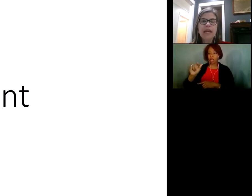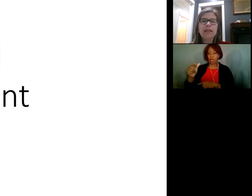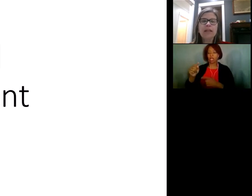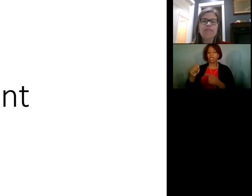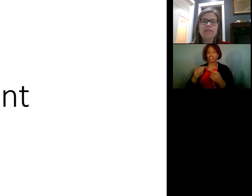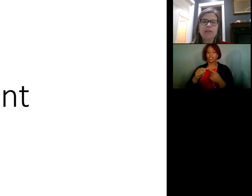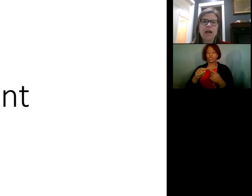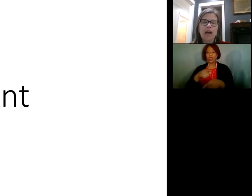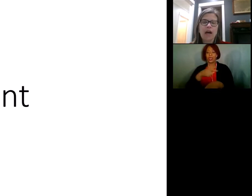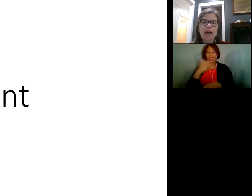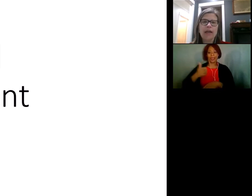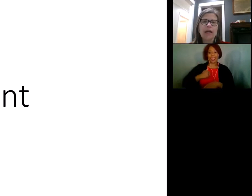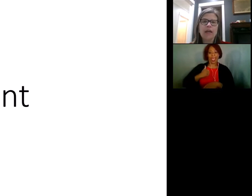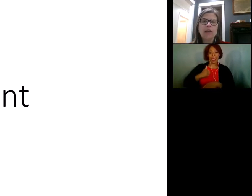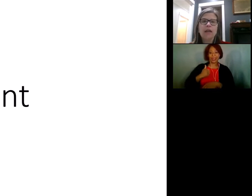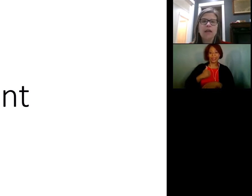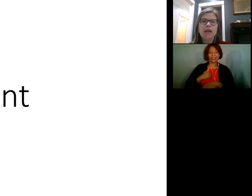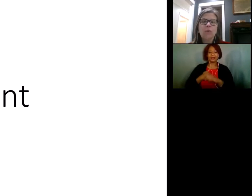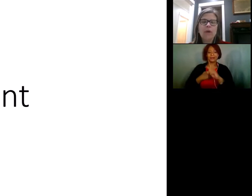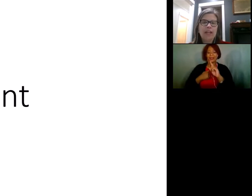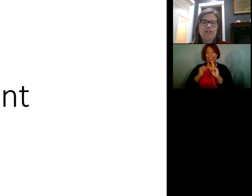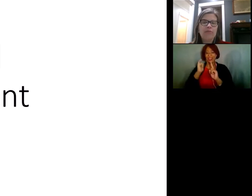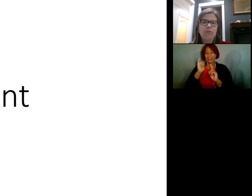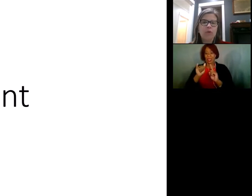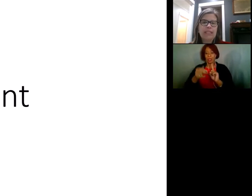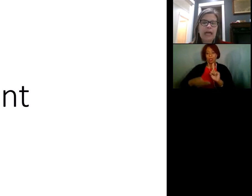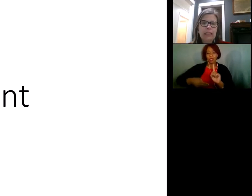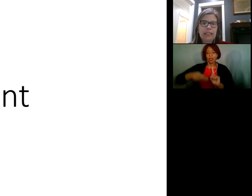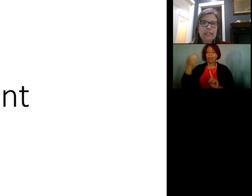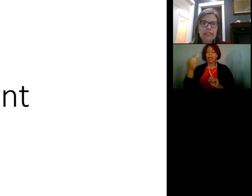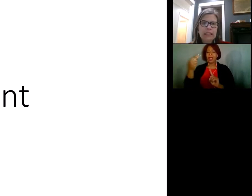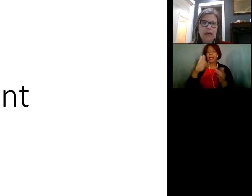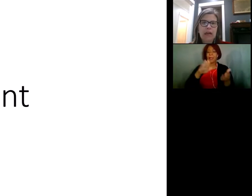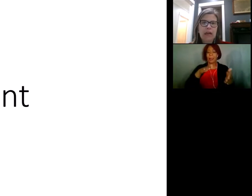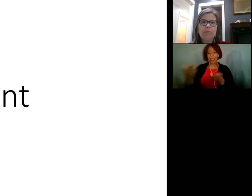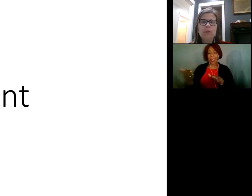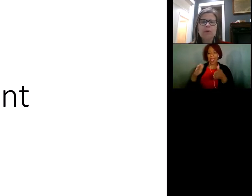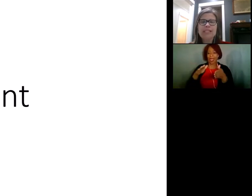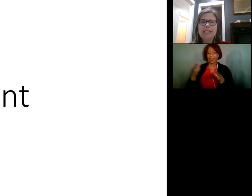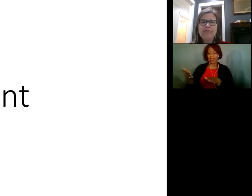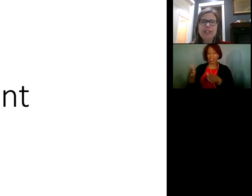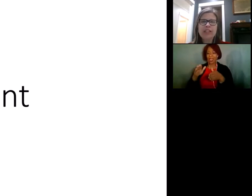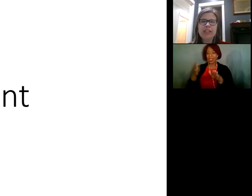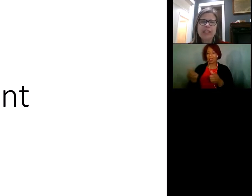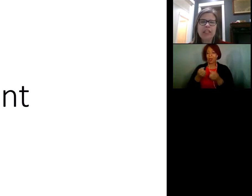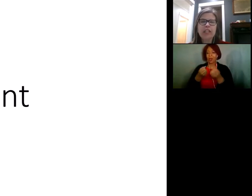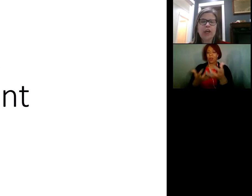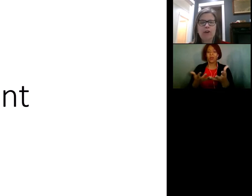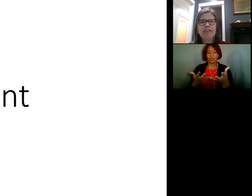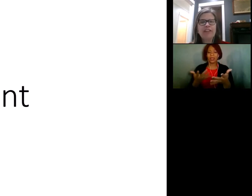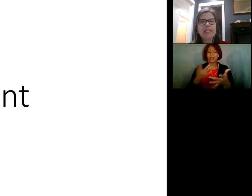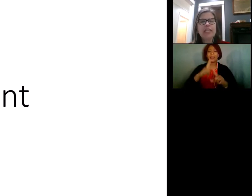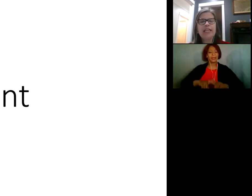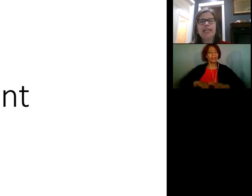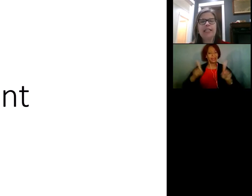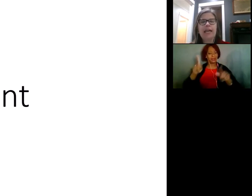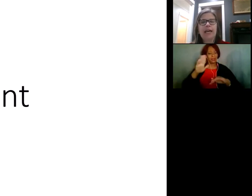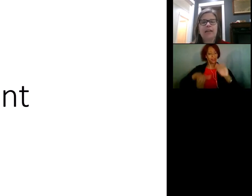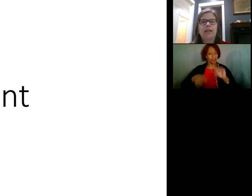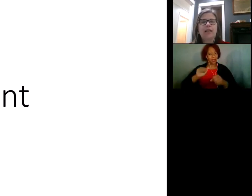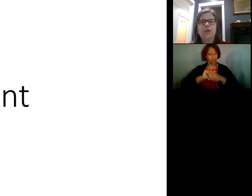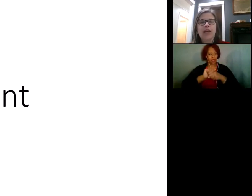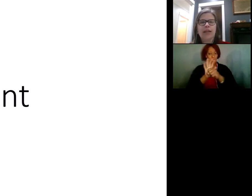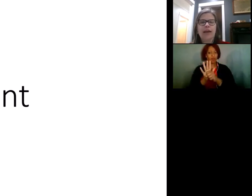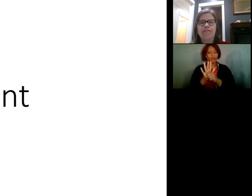It had a very high rate of mortality, but was different than COVID in